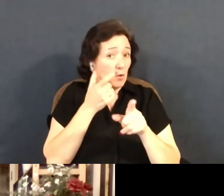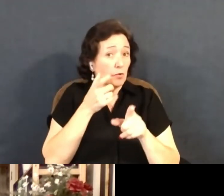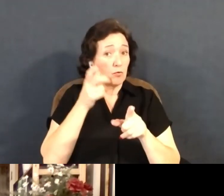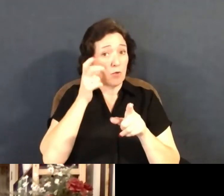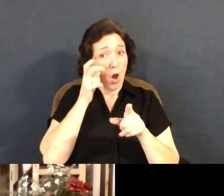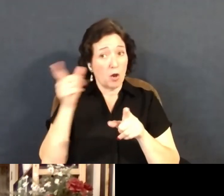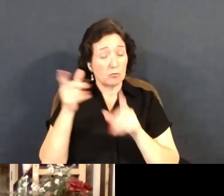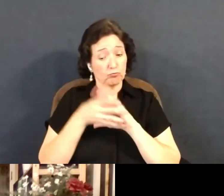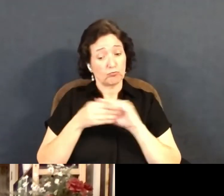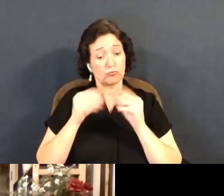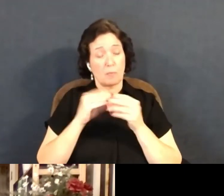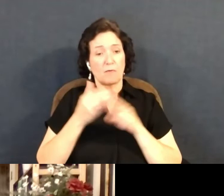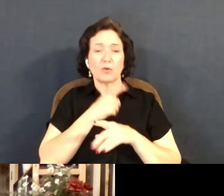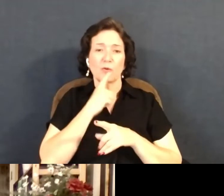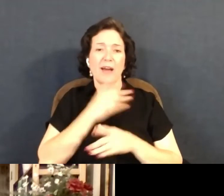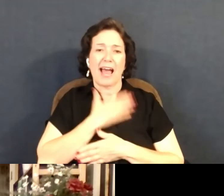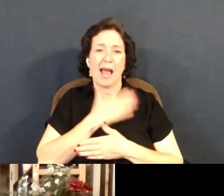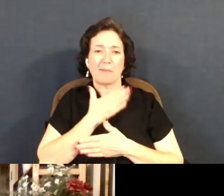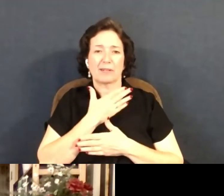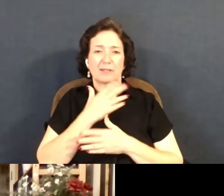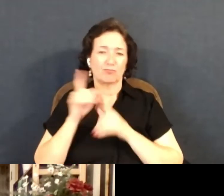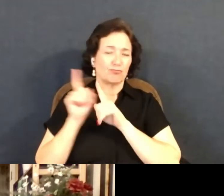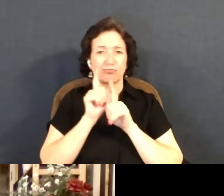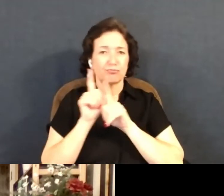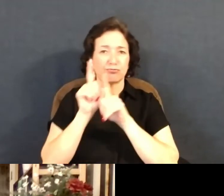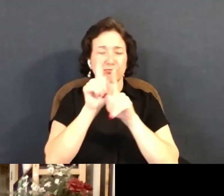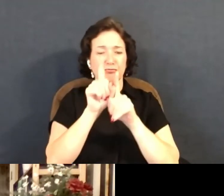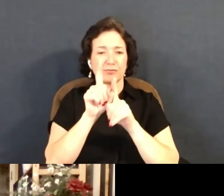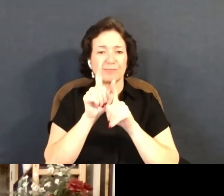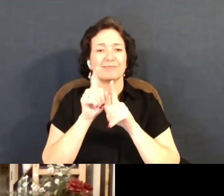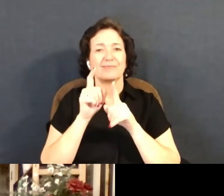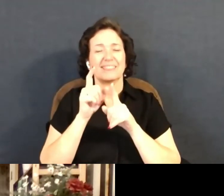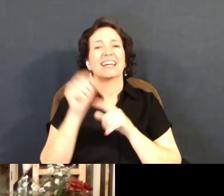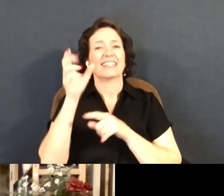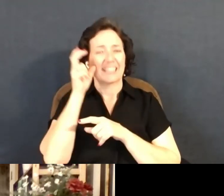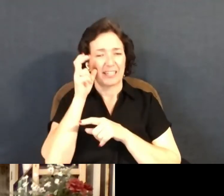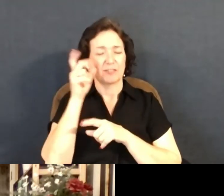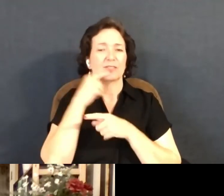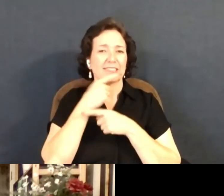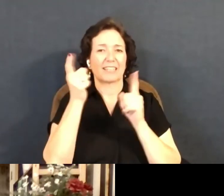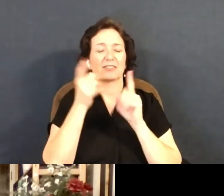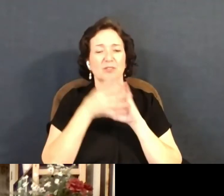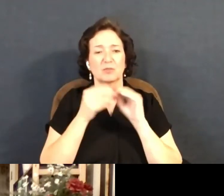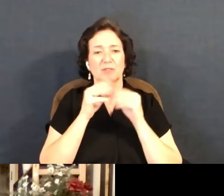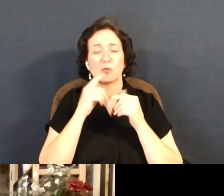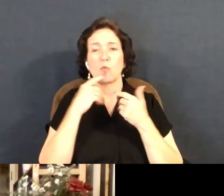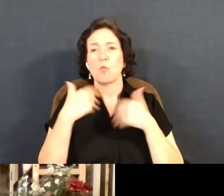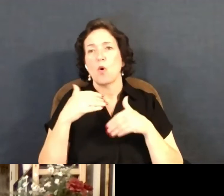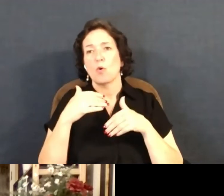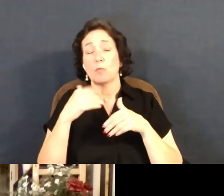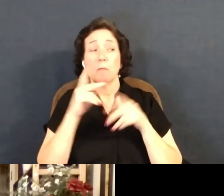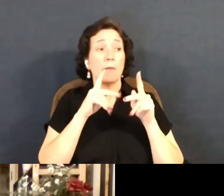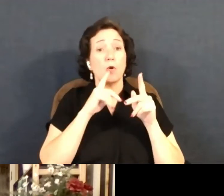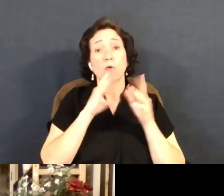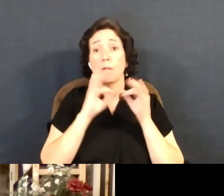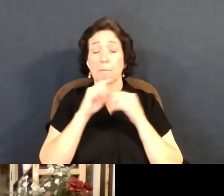tell, you are glad to be on the journey with her and to get to hear her tell. It has been said of Bernadette